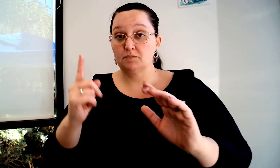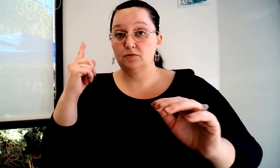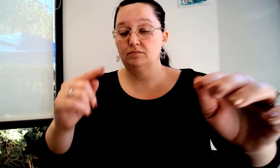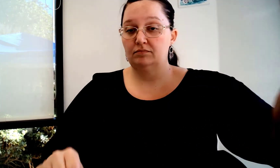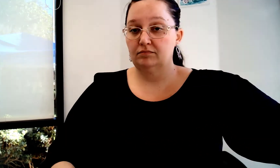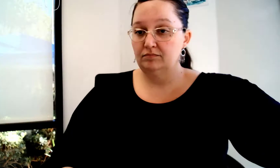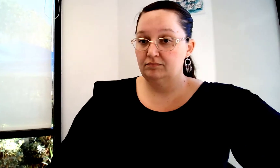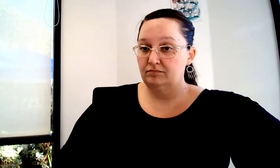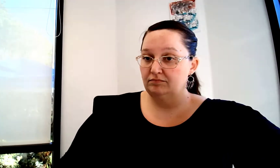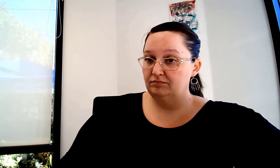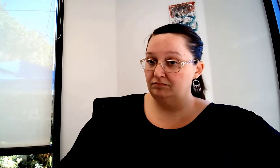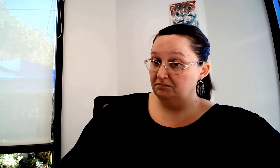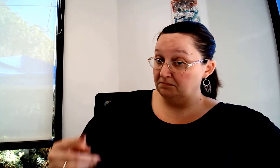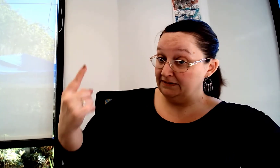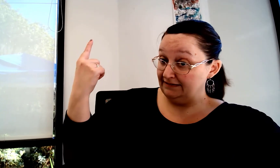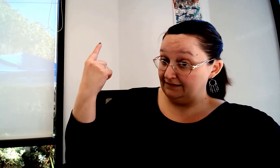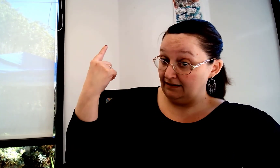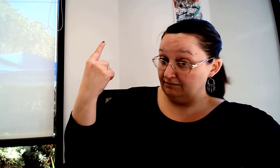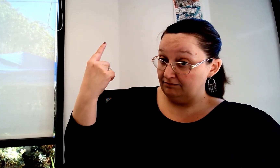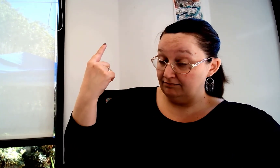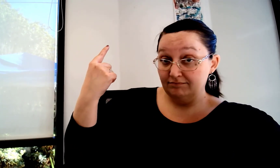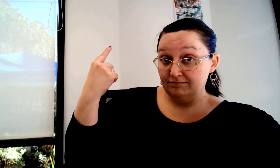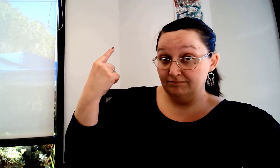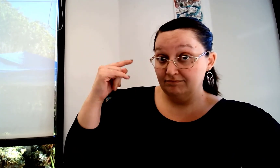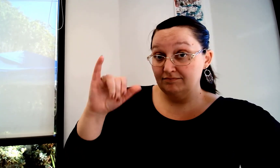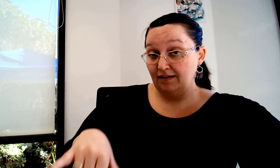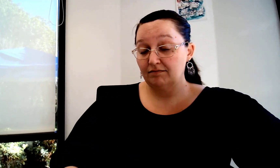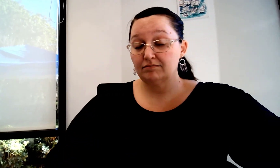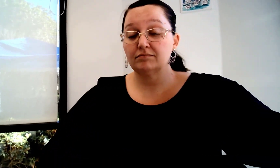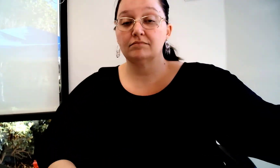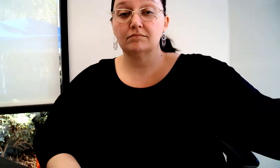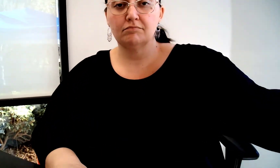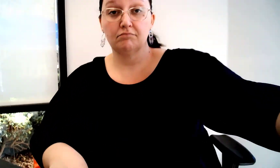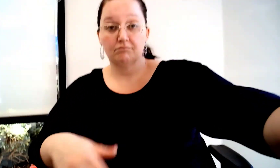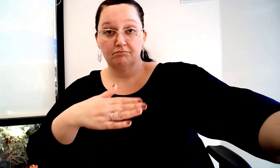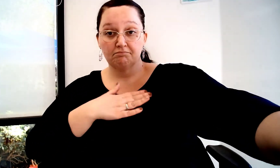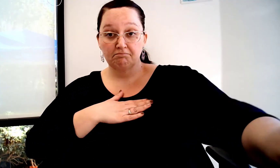right? So for example, see this picture behind me?